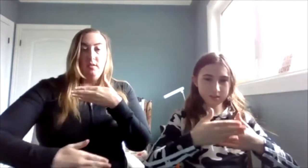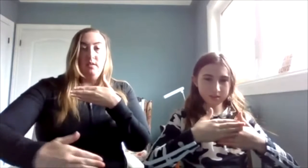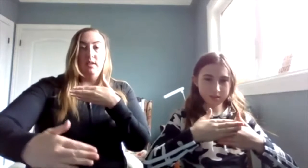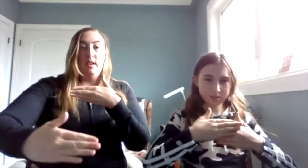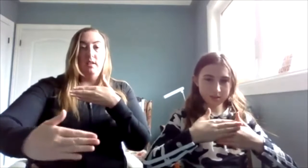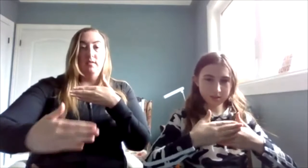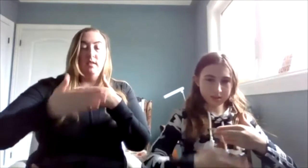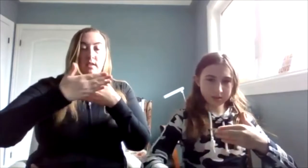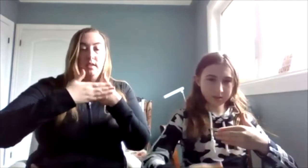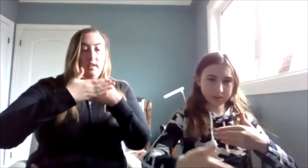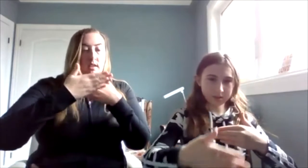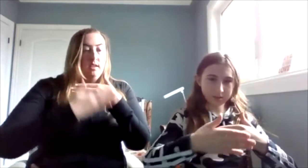and down.